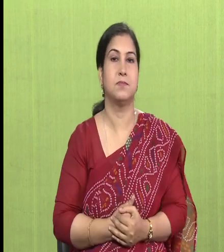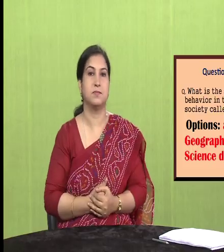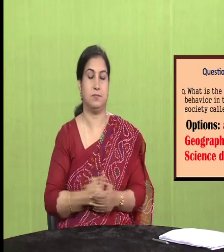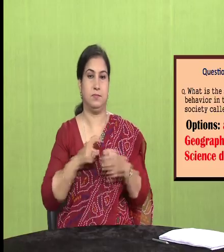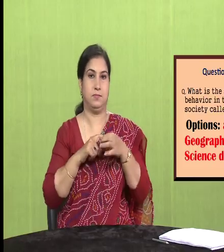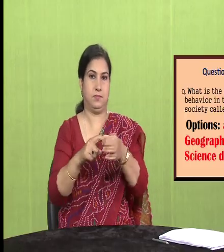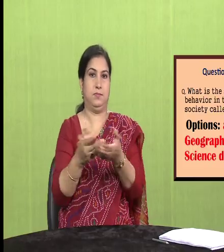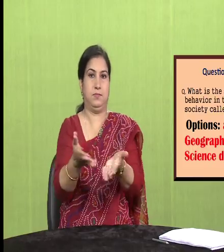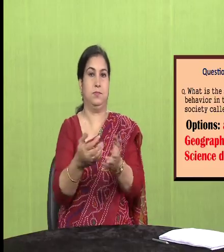Now the question is